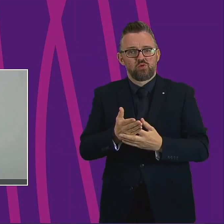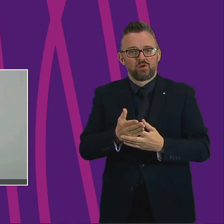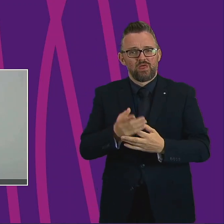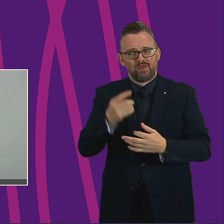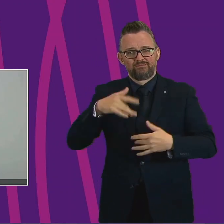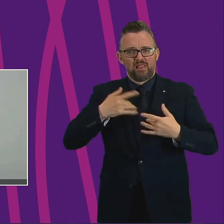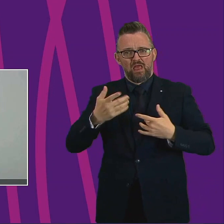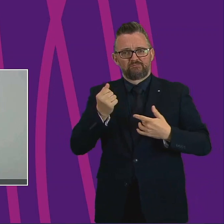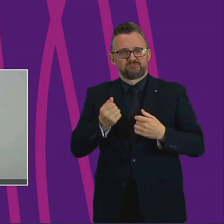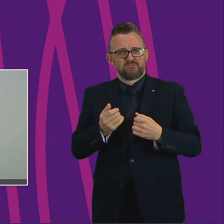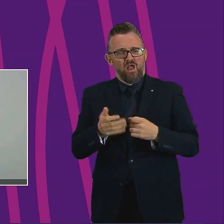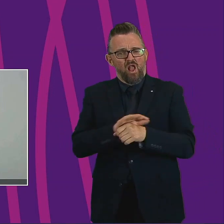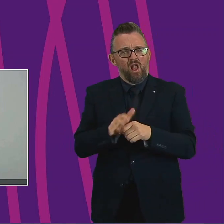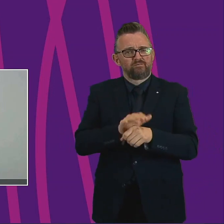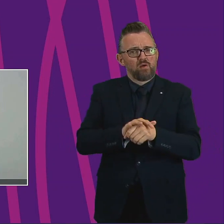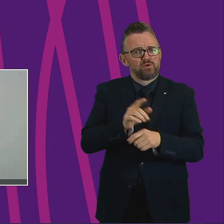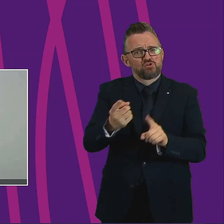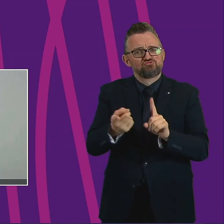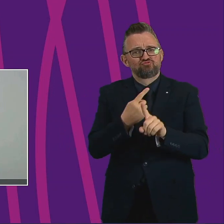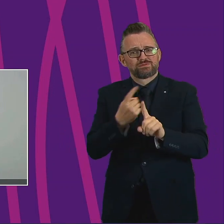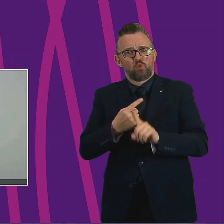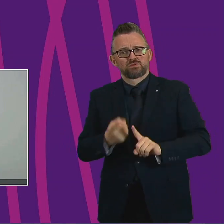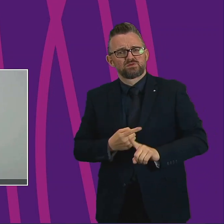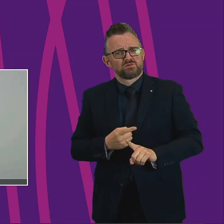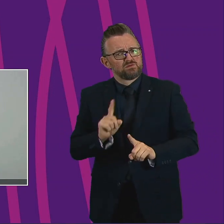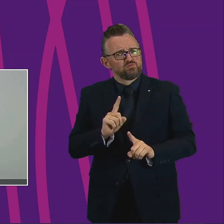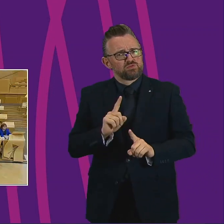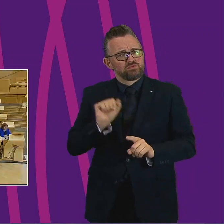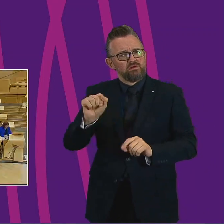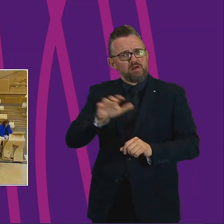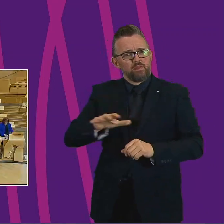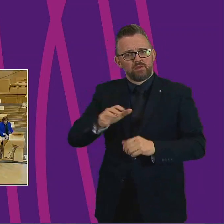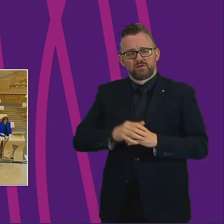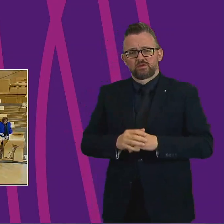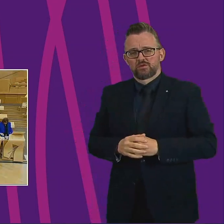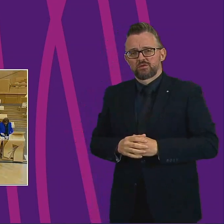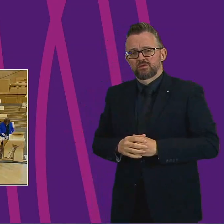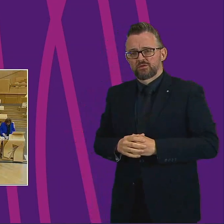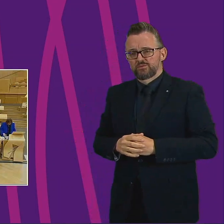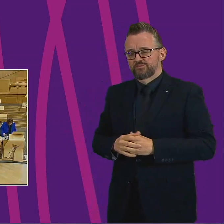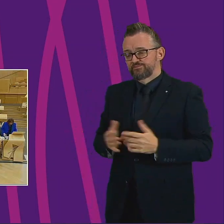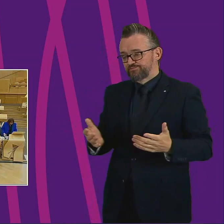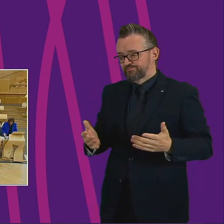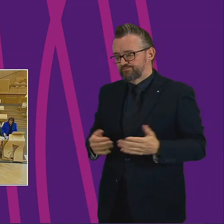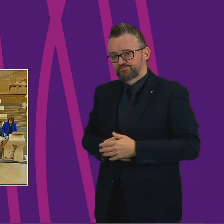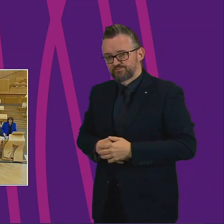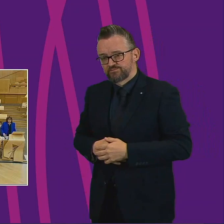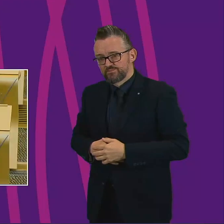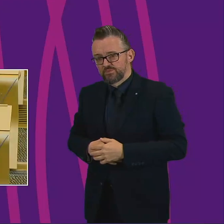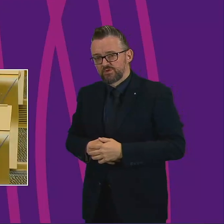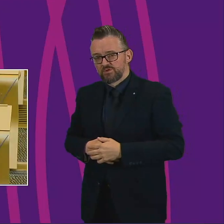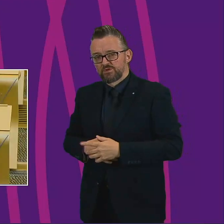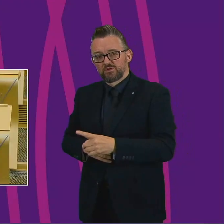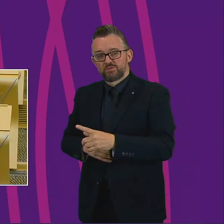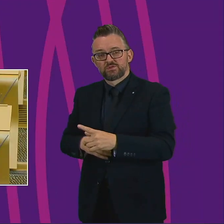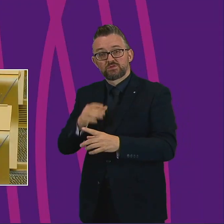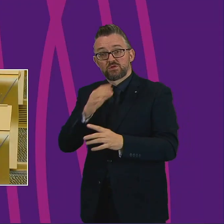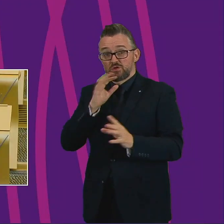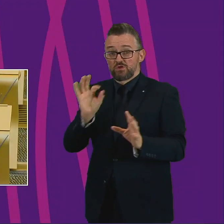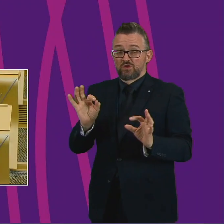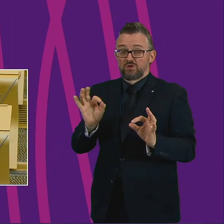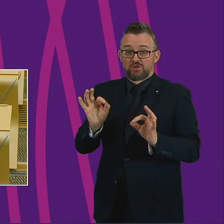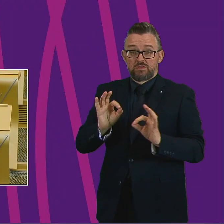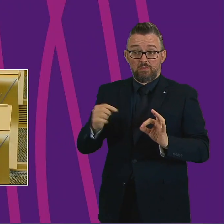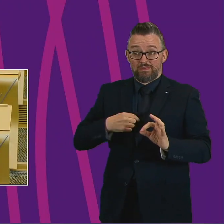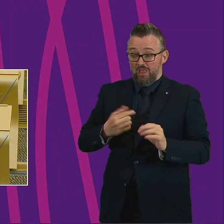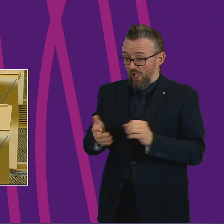cover-up. What is your response to those families? Cabinet Secretary. Well, there certainly has been absolutely no attempt by me to